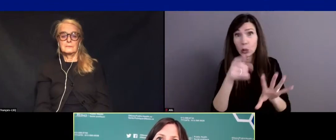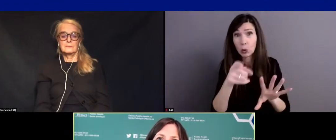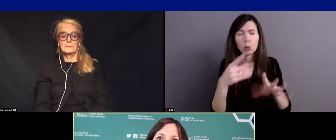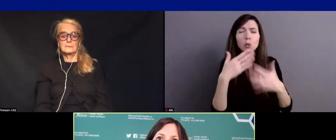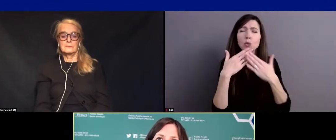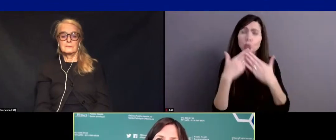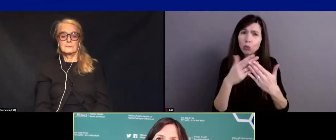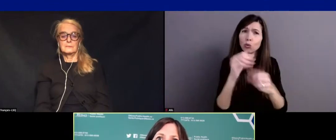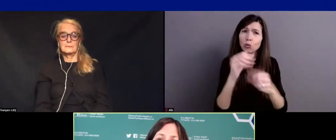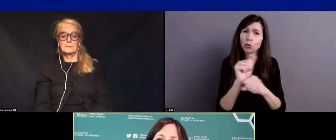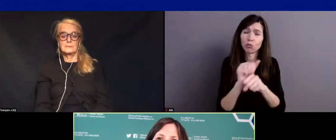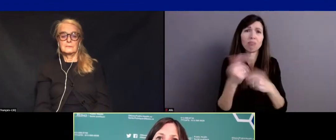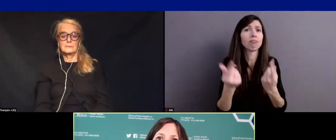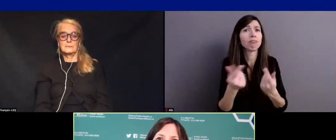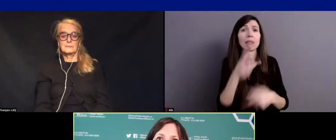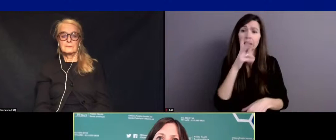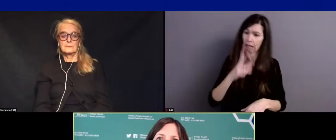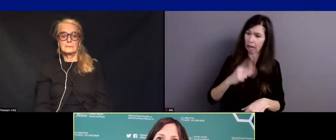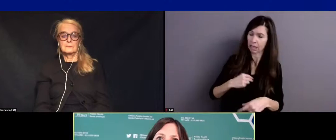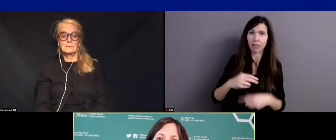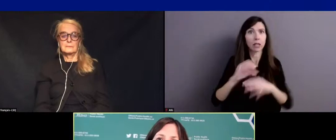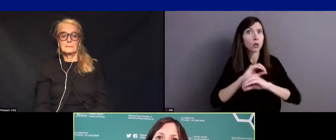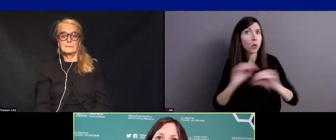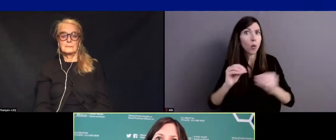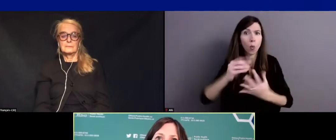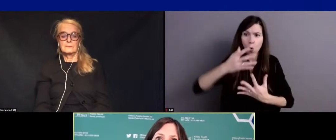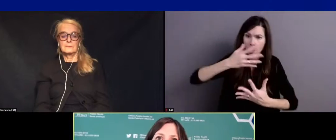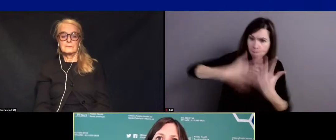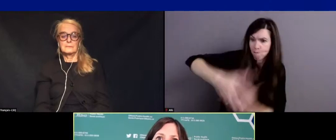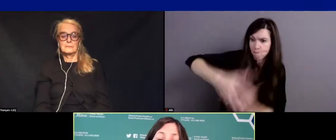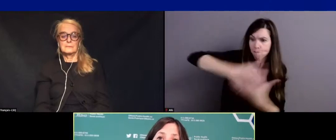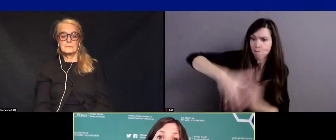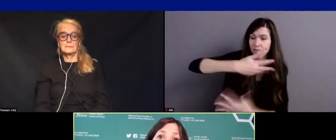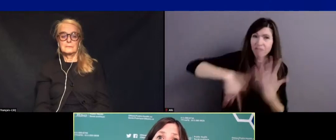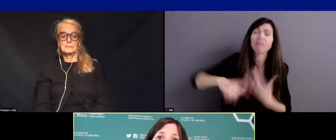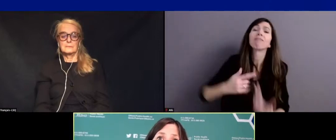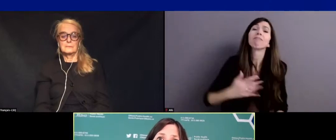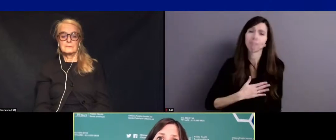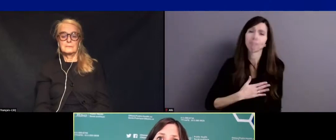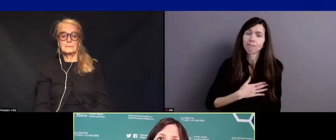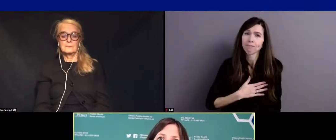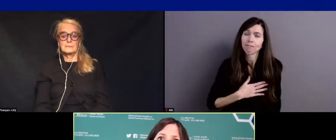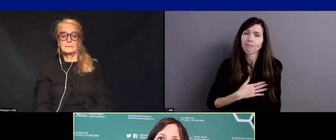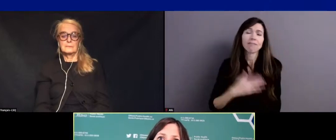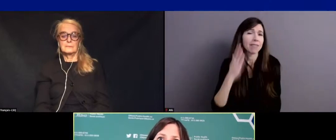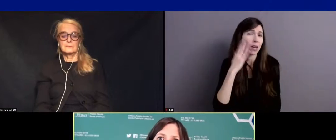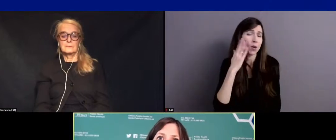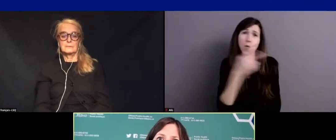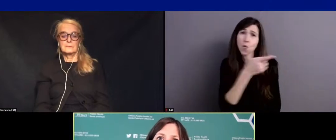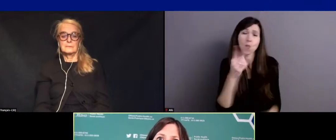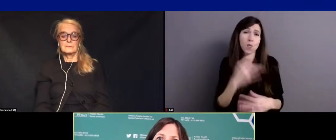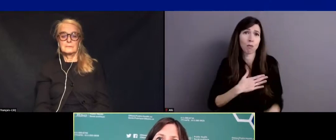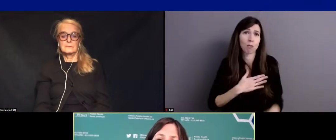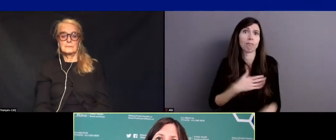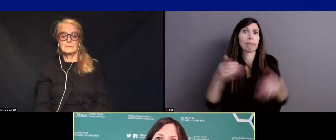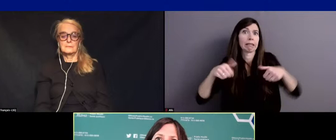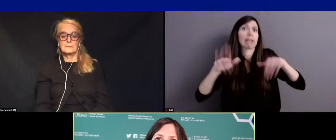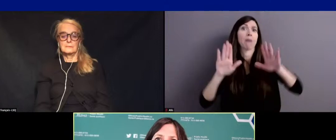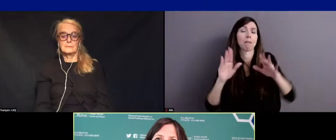But people making those sacrifices is what's going to turn this around. And I'm hopeful that we're starting to see that.